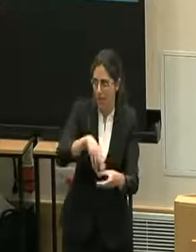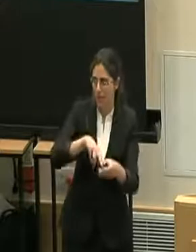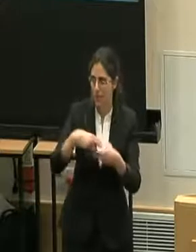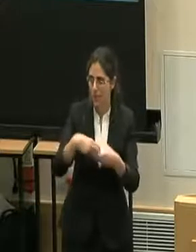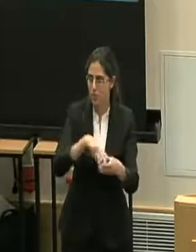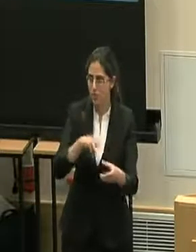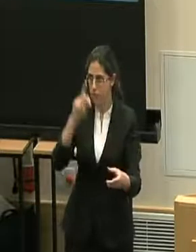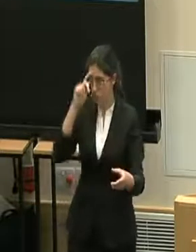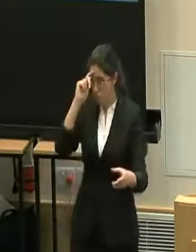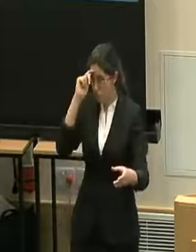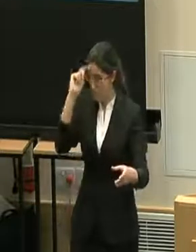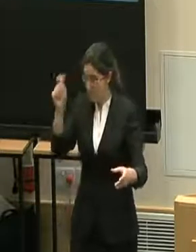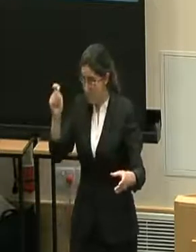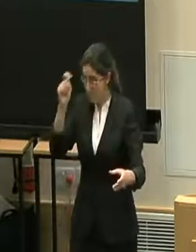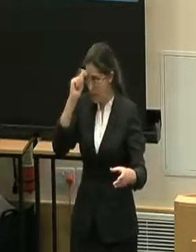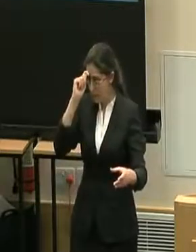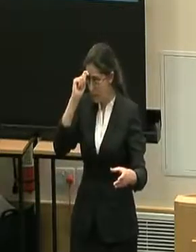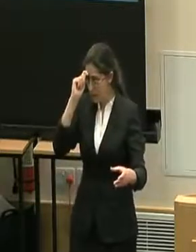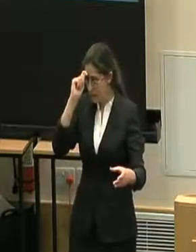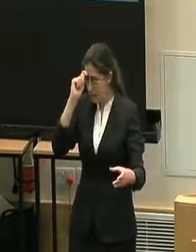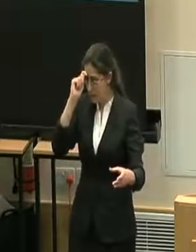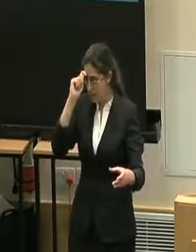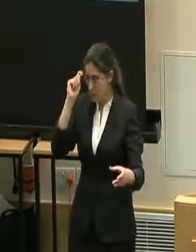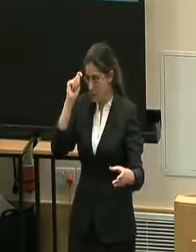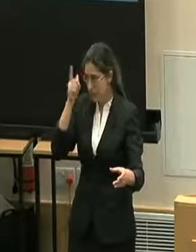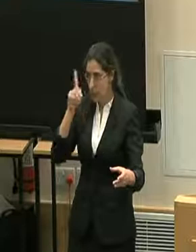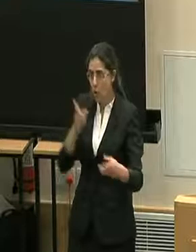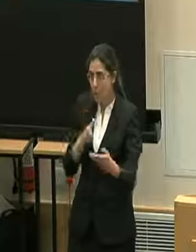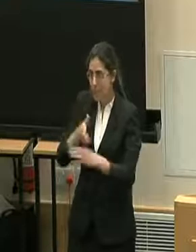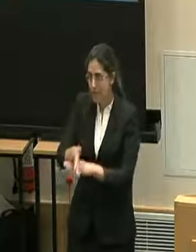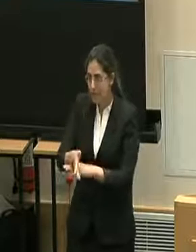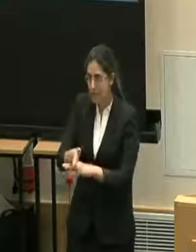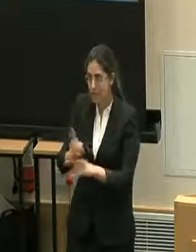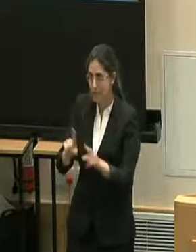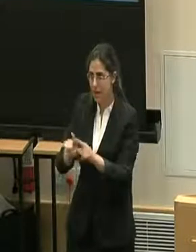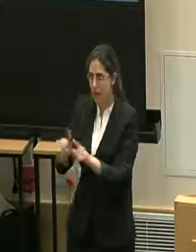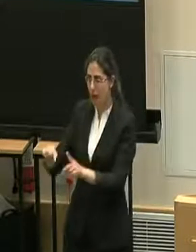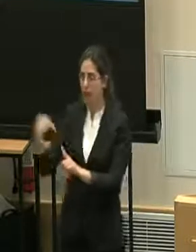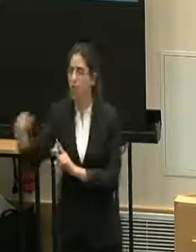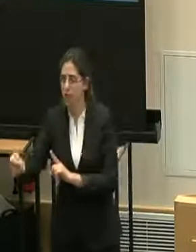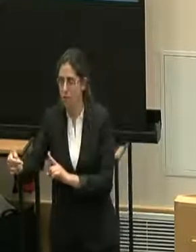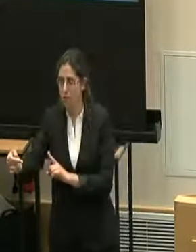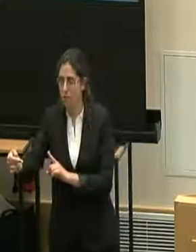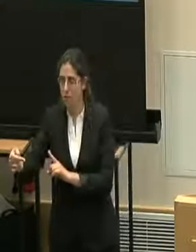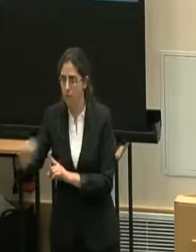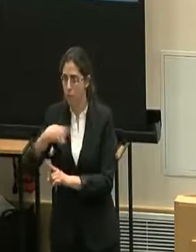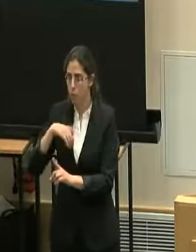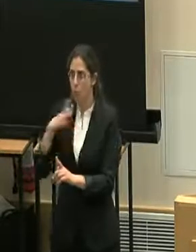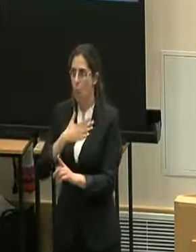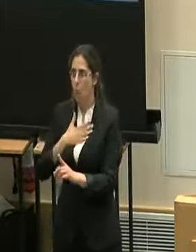Respect could not possibly be a means. It is obviously an outcome. It is what you're striving